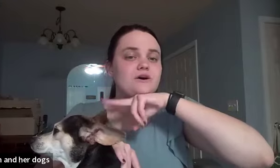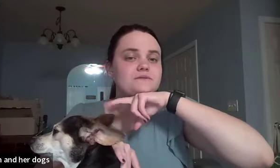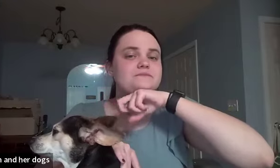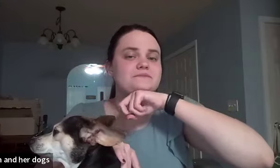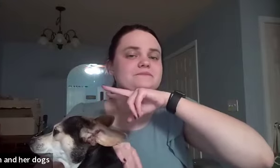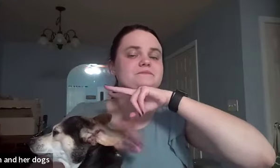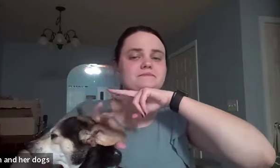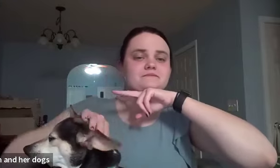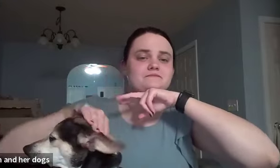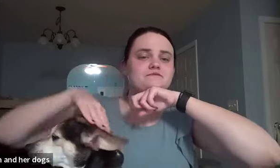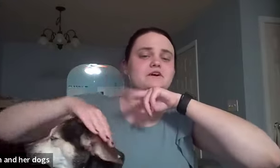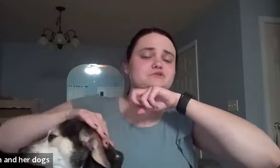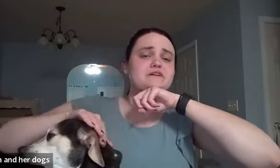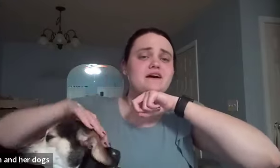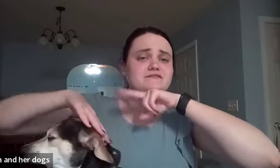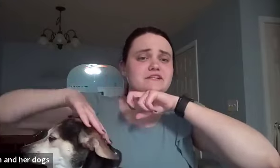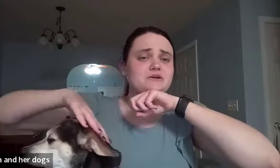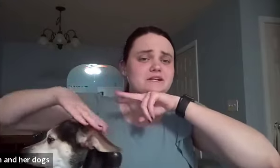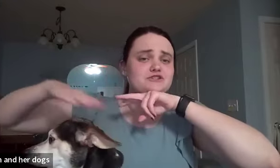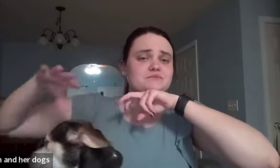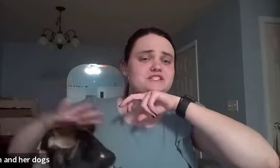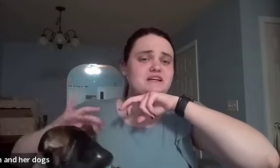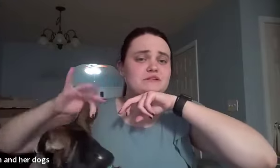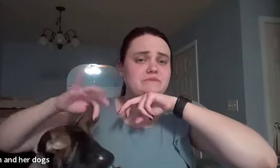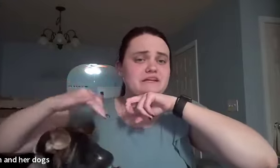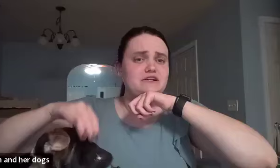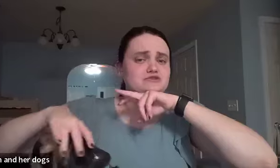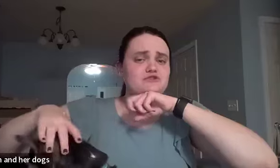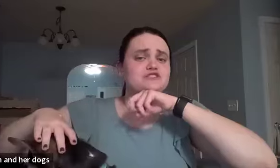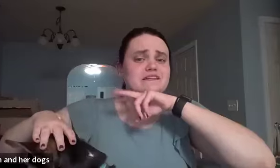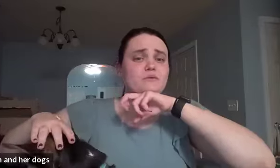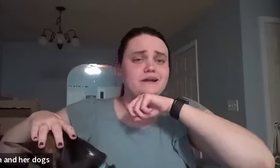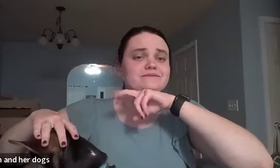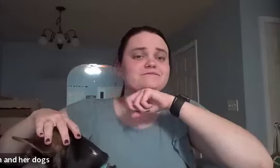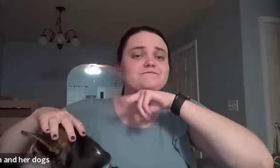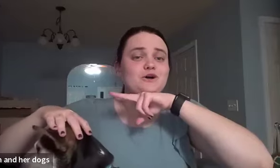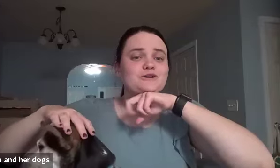Frog. Frog. I'm trying not to flick her ears, but she's got really big ears, so they're just in the way. Frog.